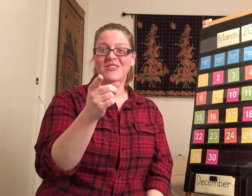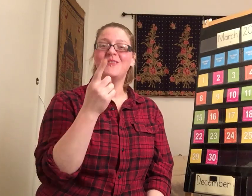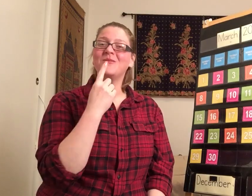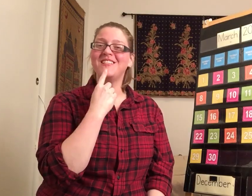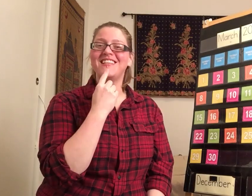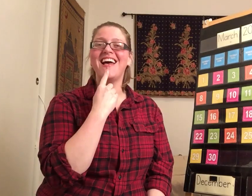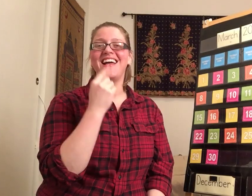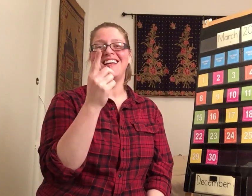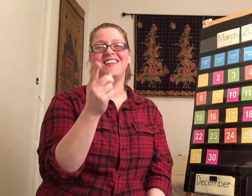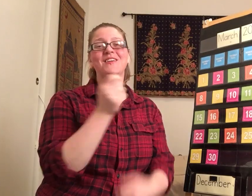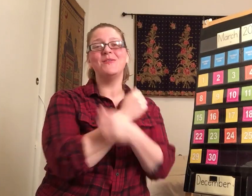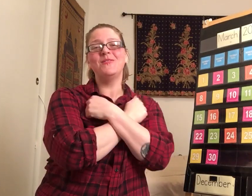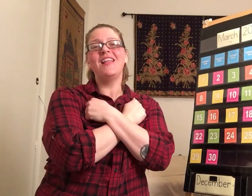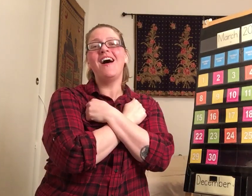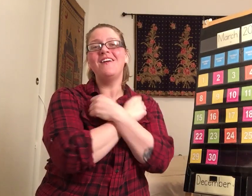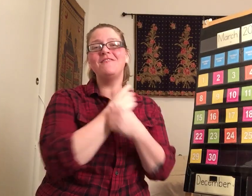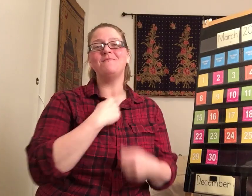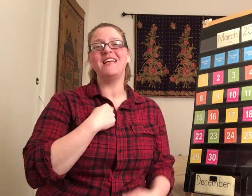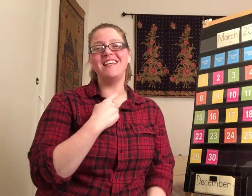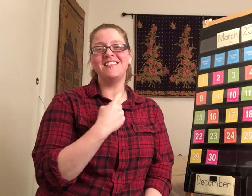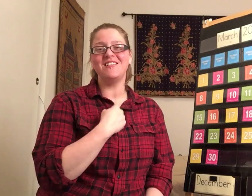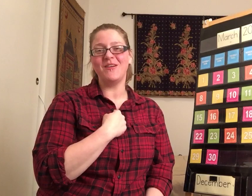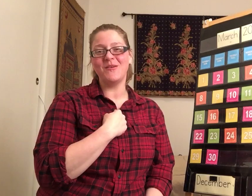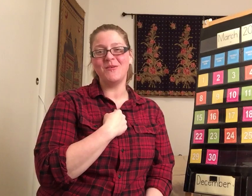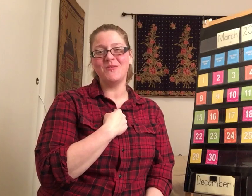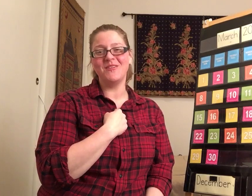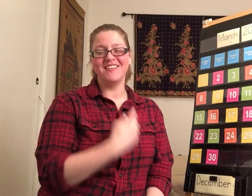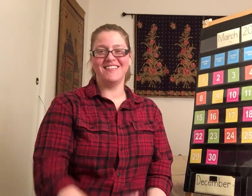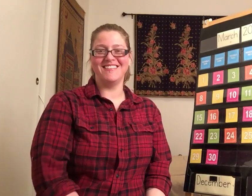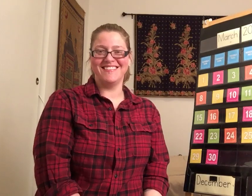you say you love me too?